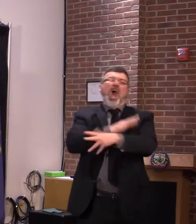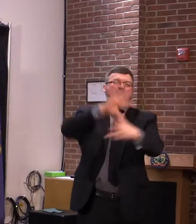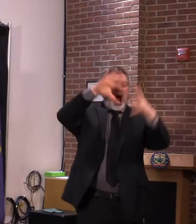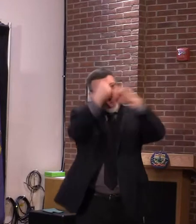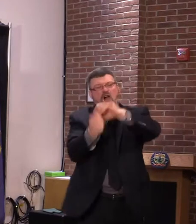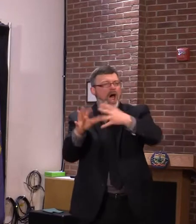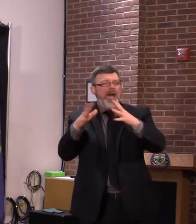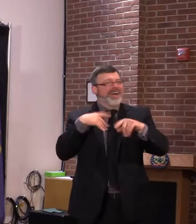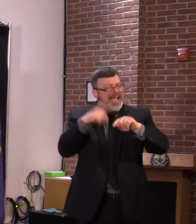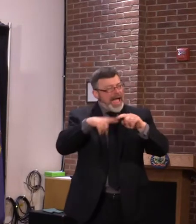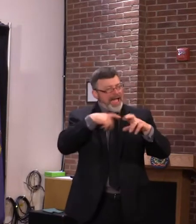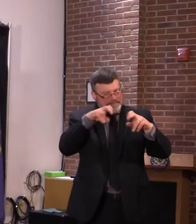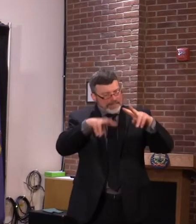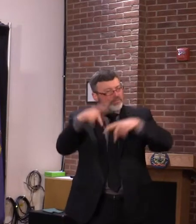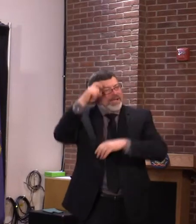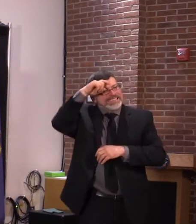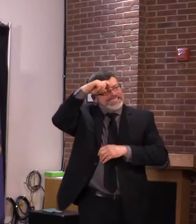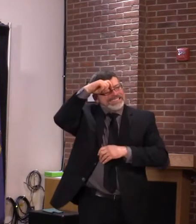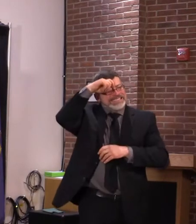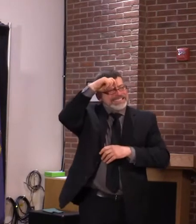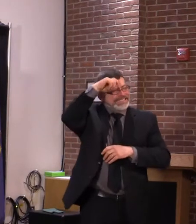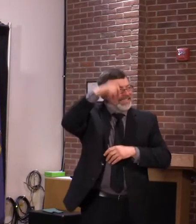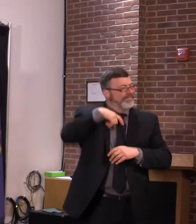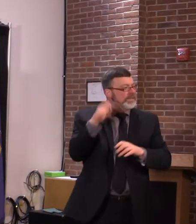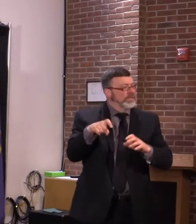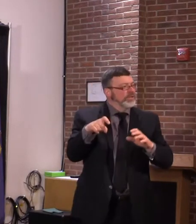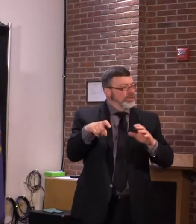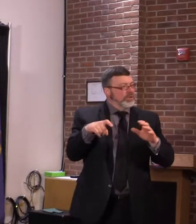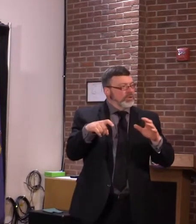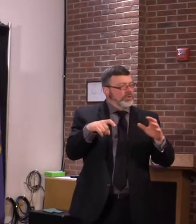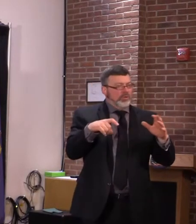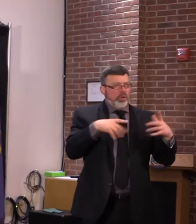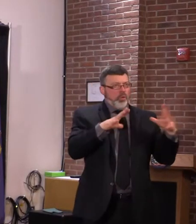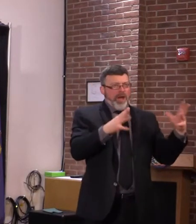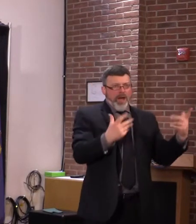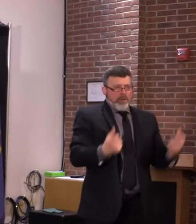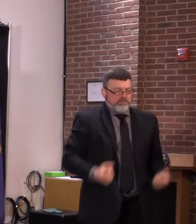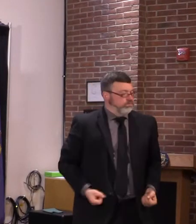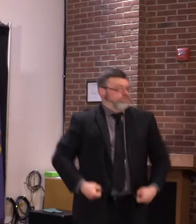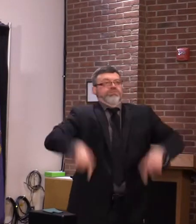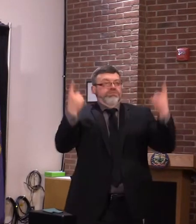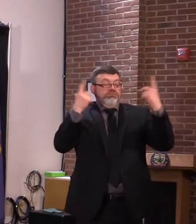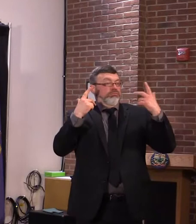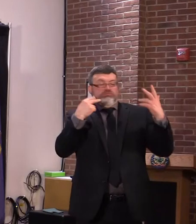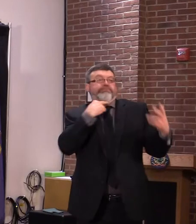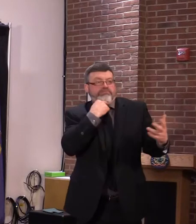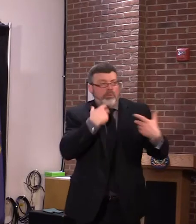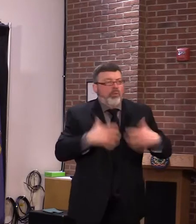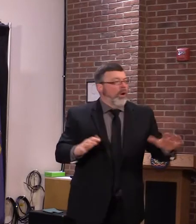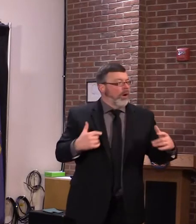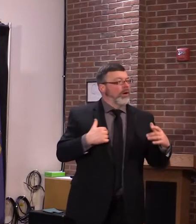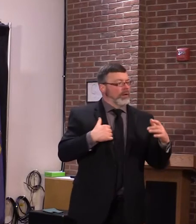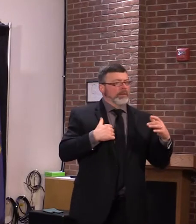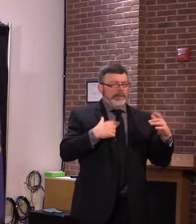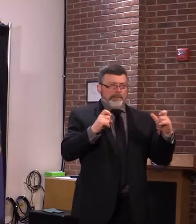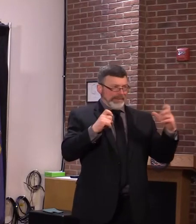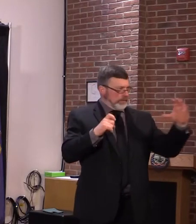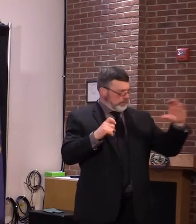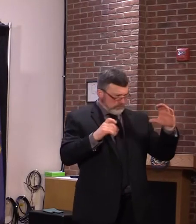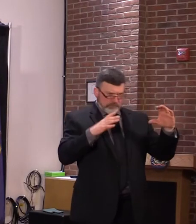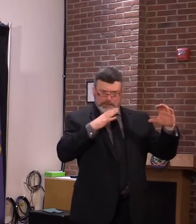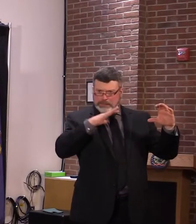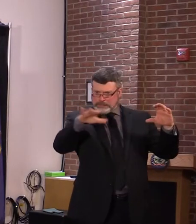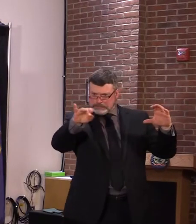mentioned, it's essentially money they overpaid in the form of their taxes. And that needs to be reconciled with what the needs of the system are. But right now, the